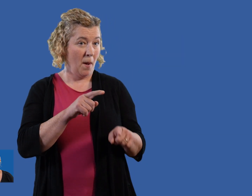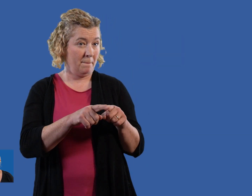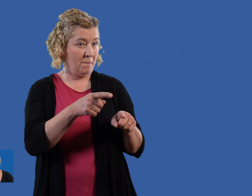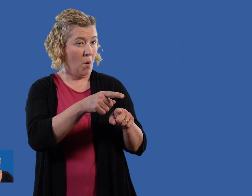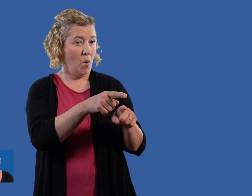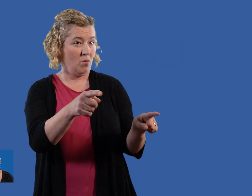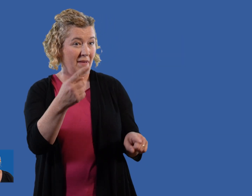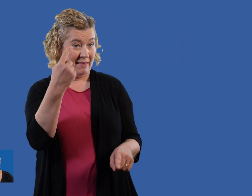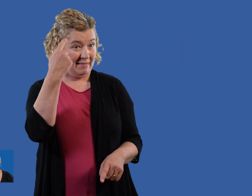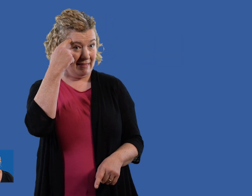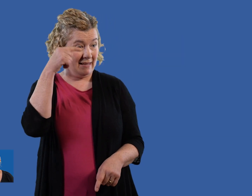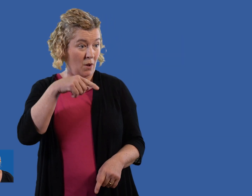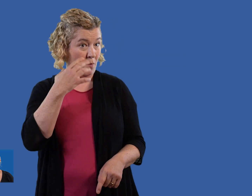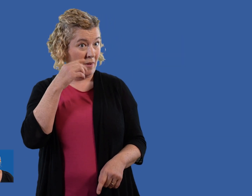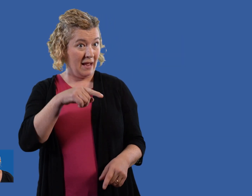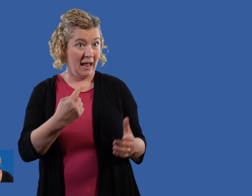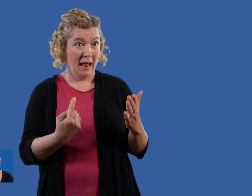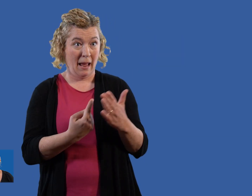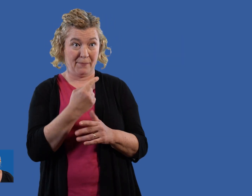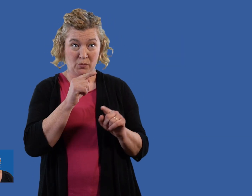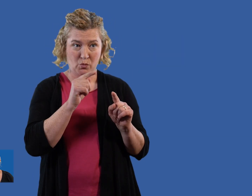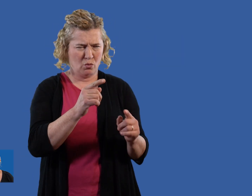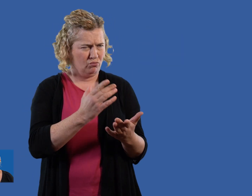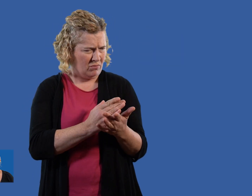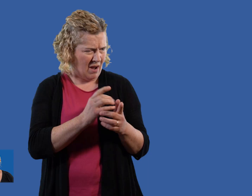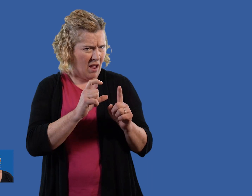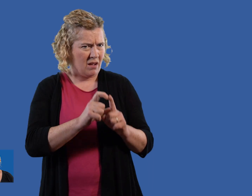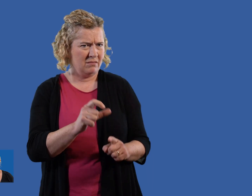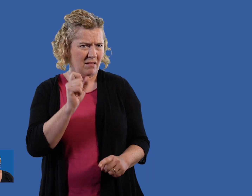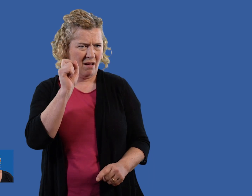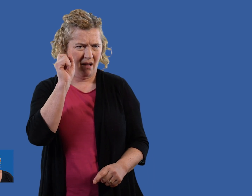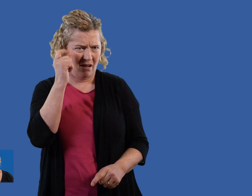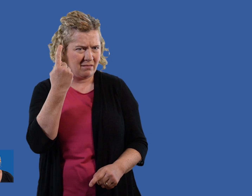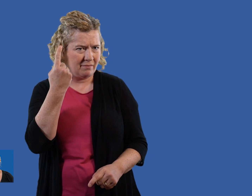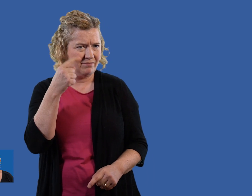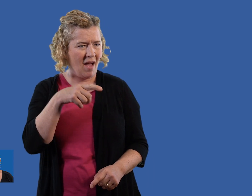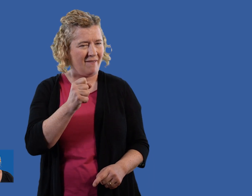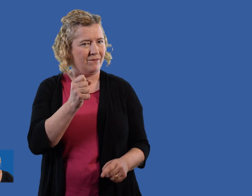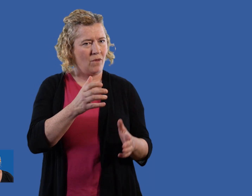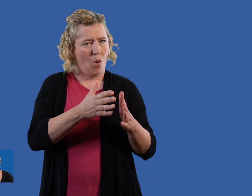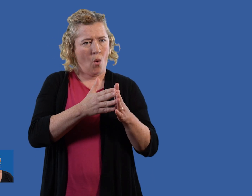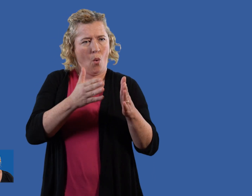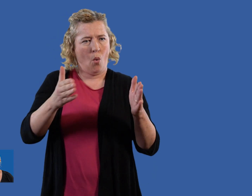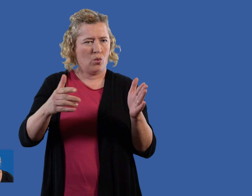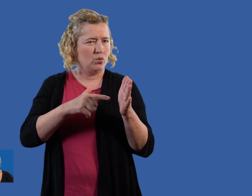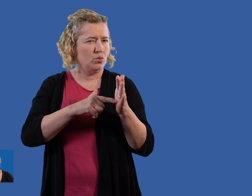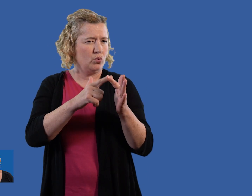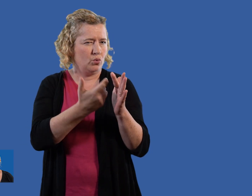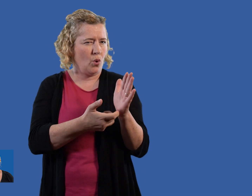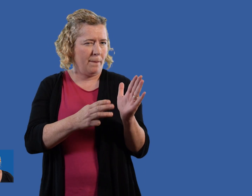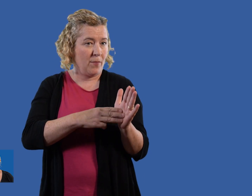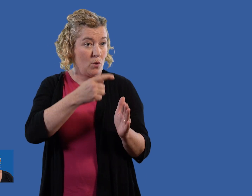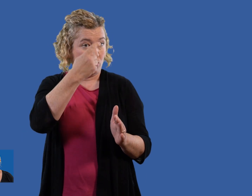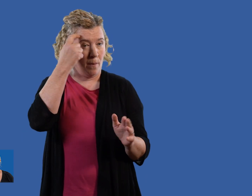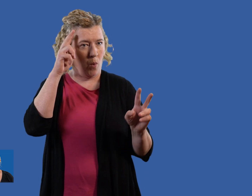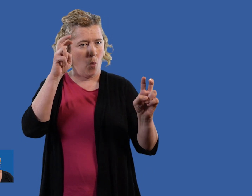Well, that's a common thought. Unless it's happened to you, it's really hard to understand. Long-term trauma is